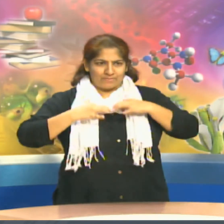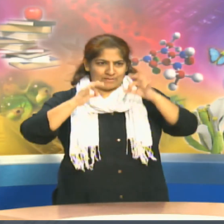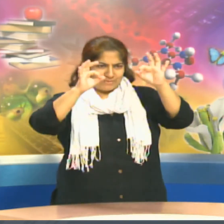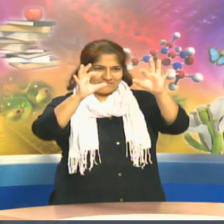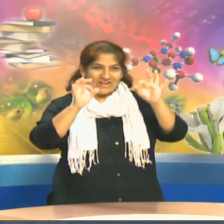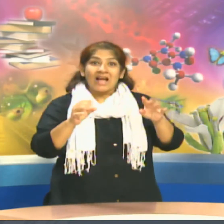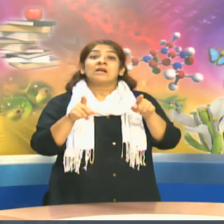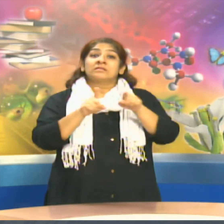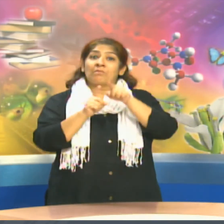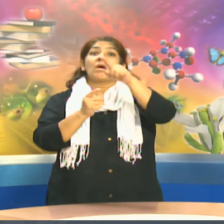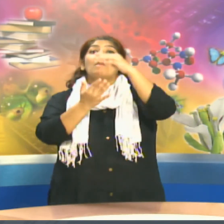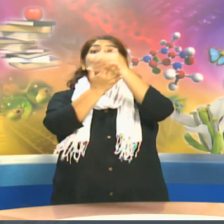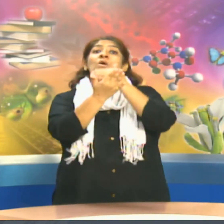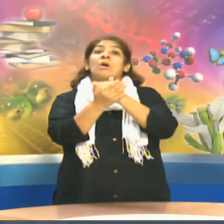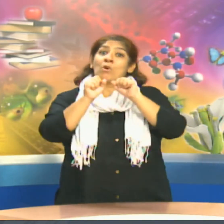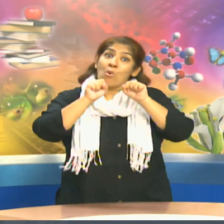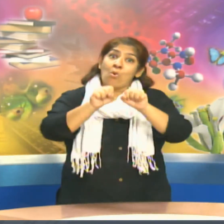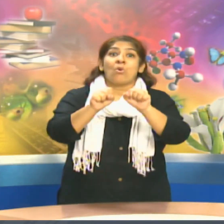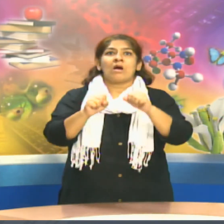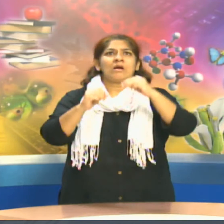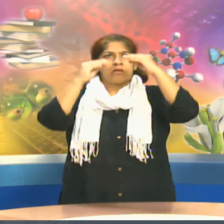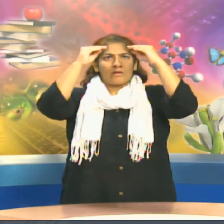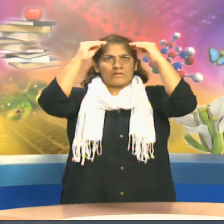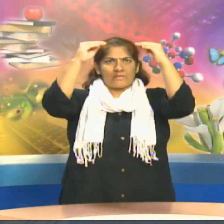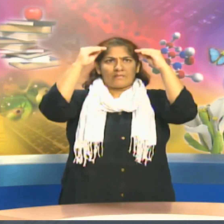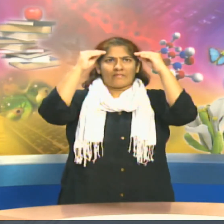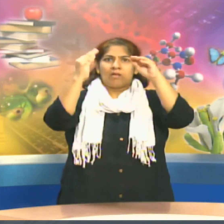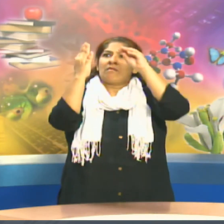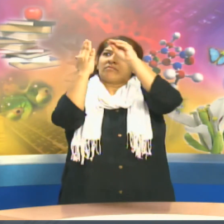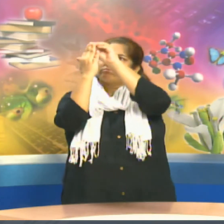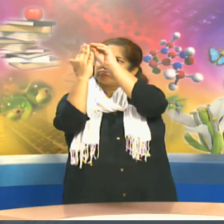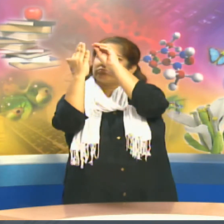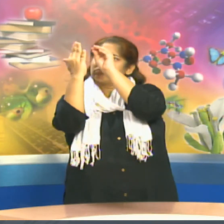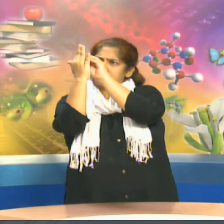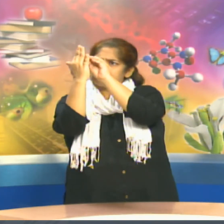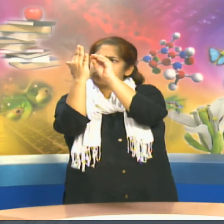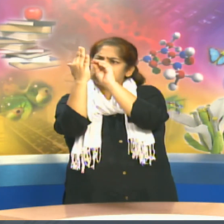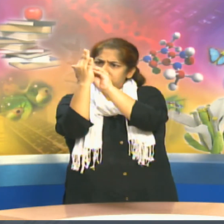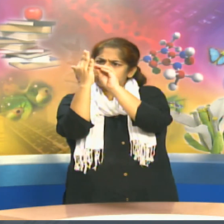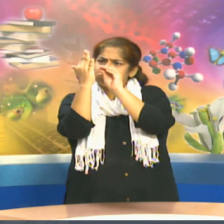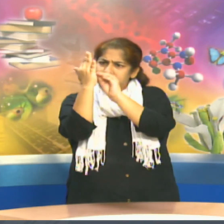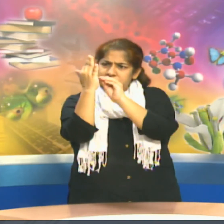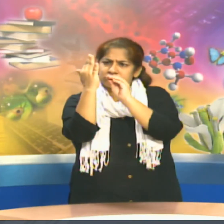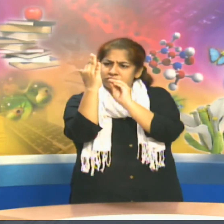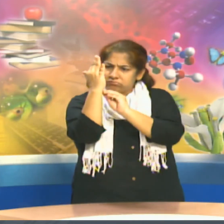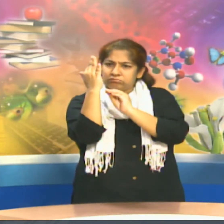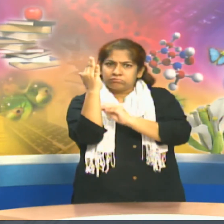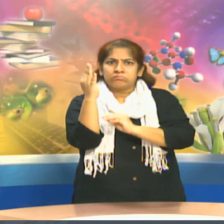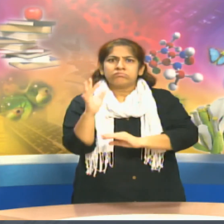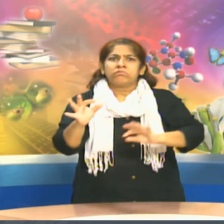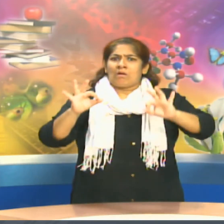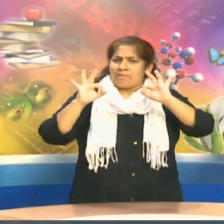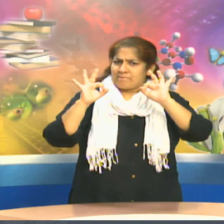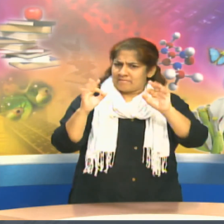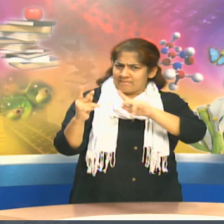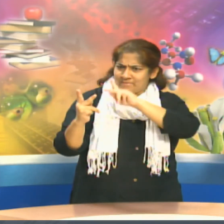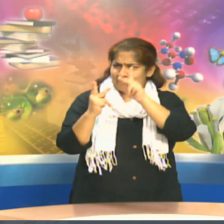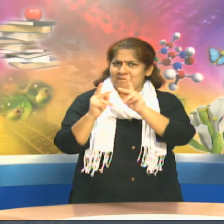or any cloth you are wearing for any program, you just organize things and put them